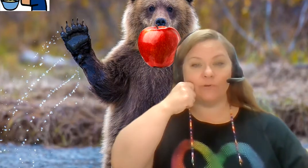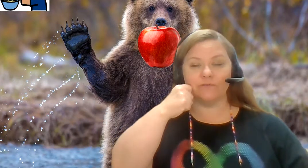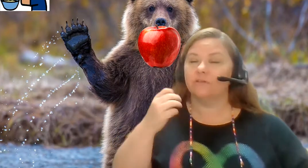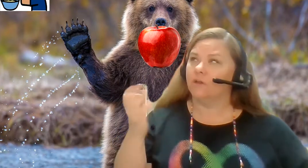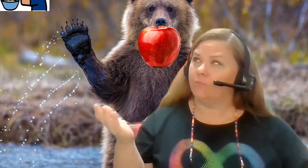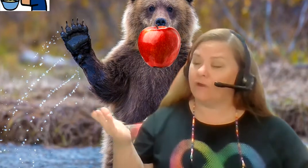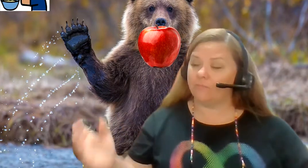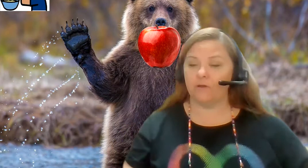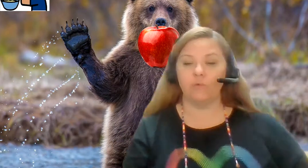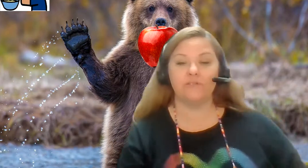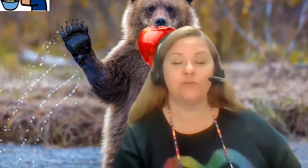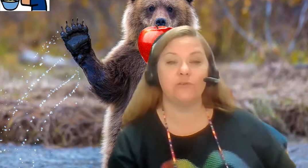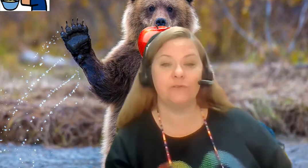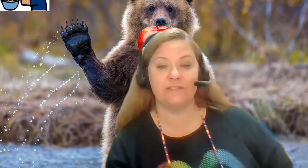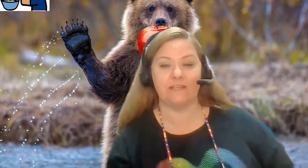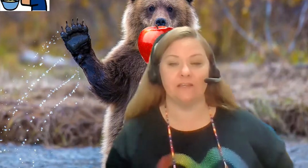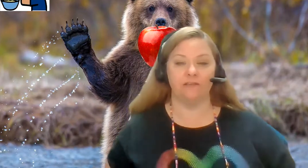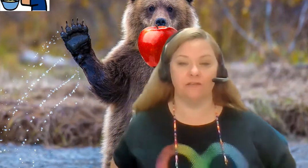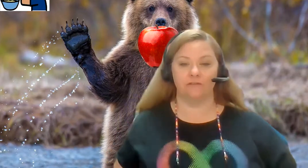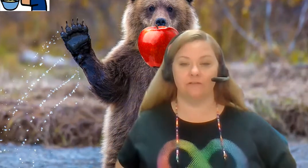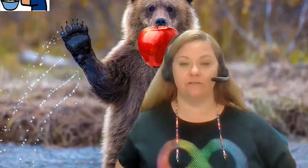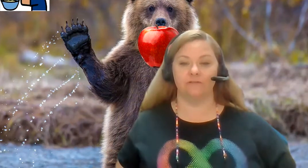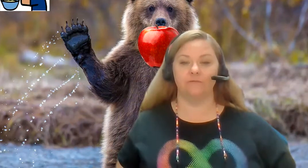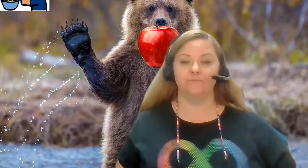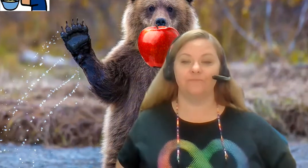apples. Brown Bear, what do you see?